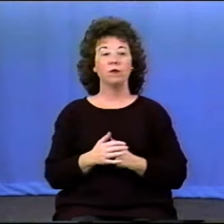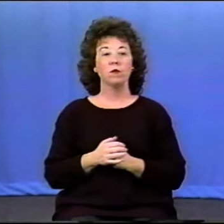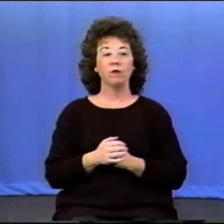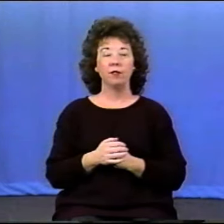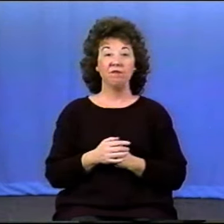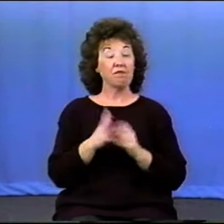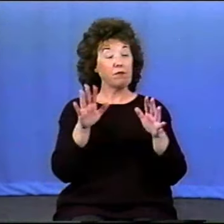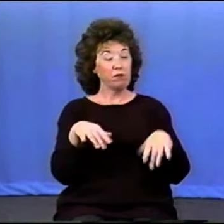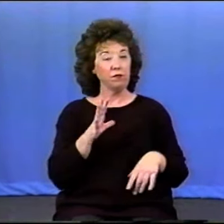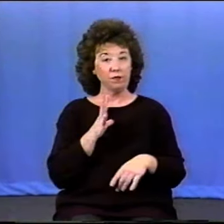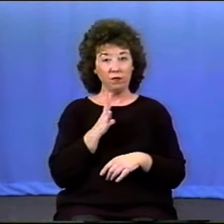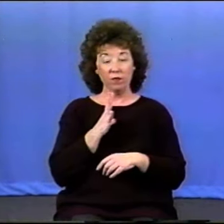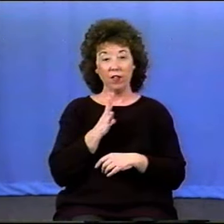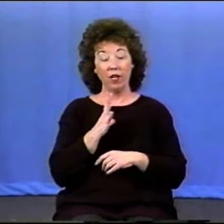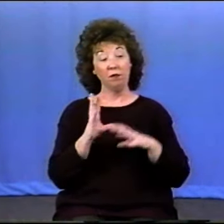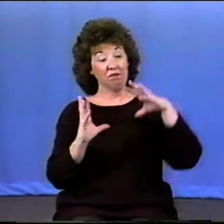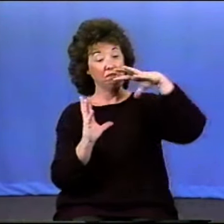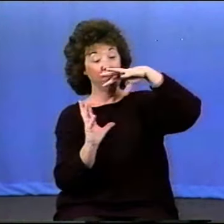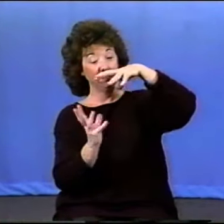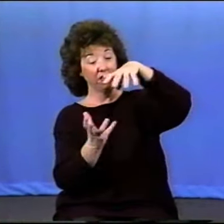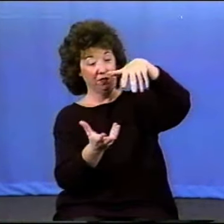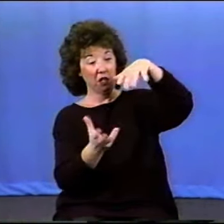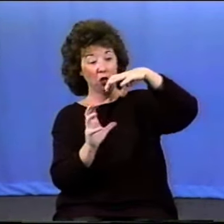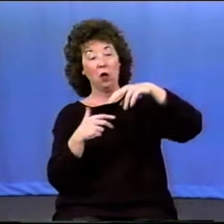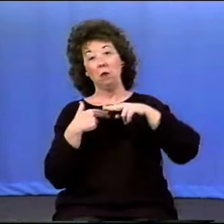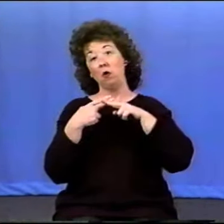Because the Earth is a sphere, we can use degrees to